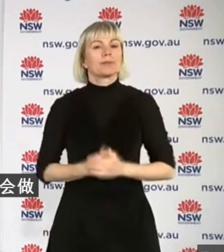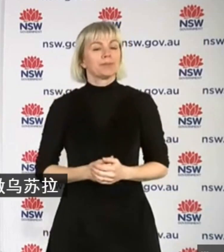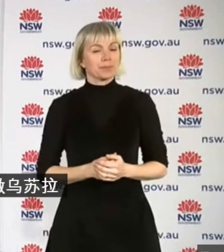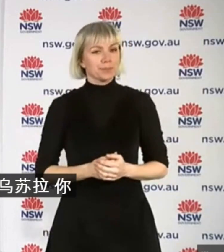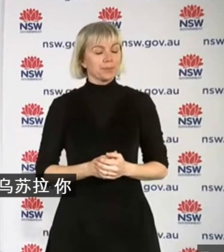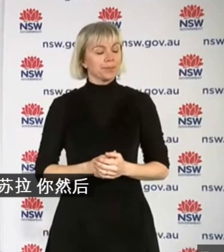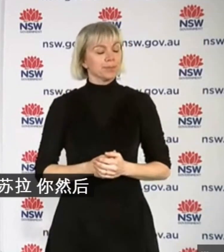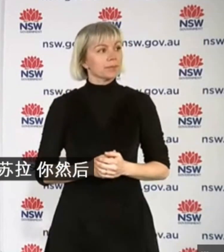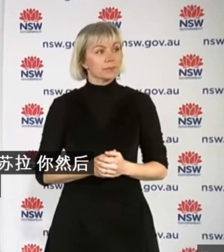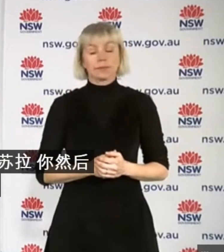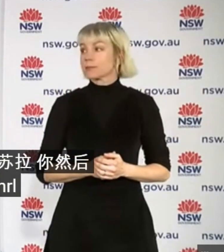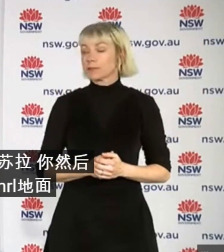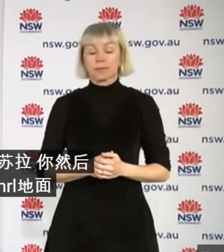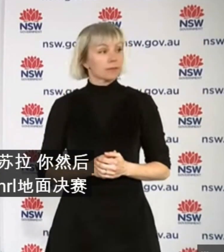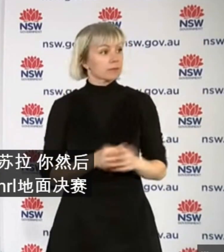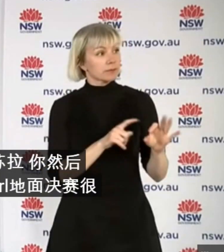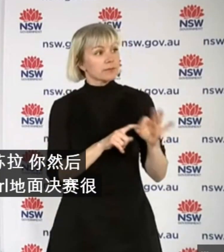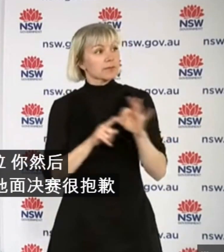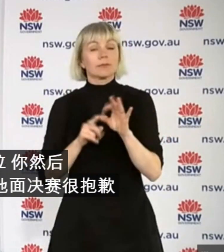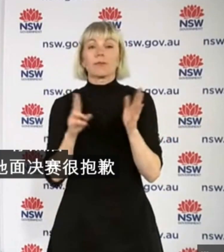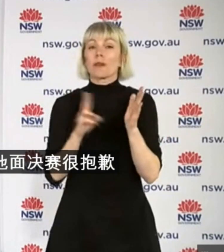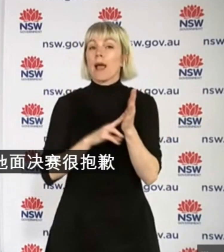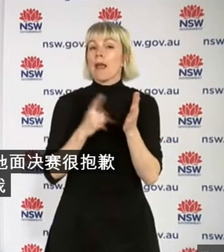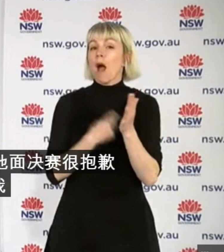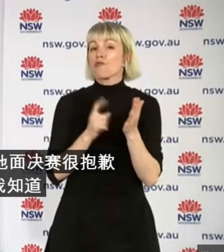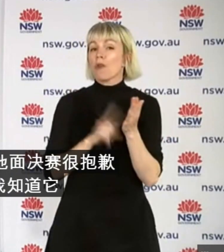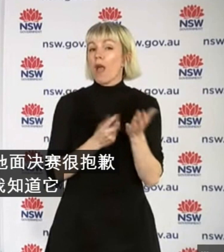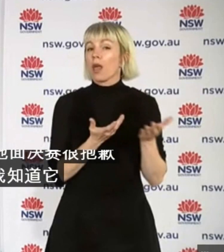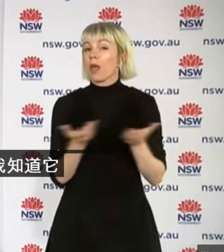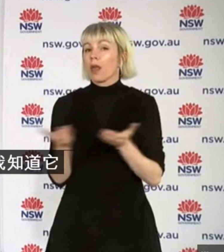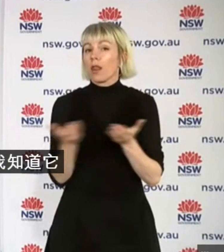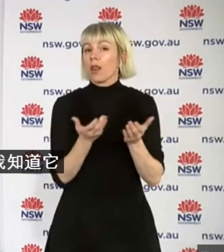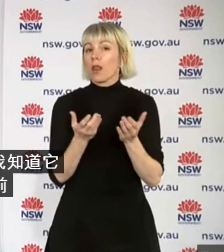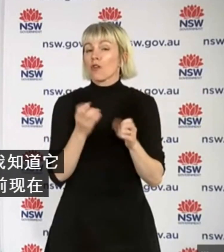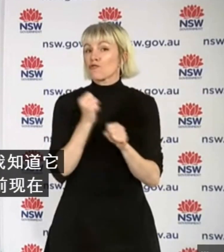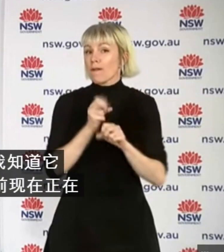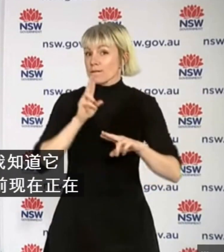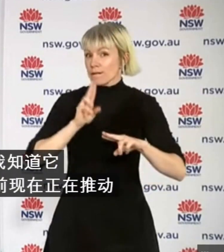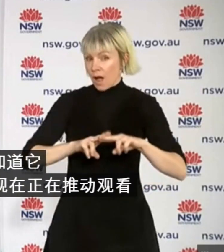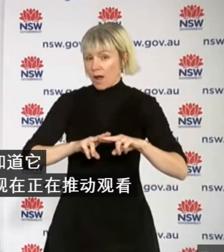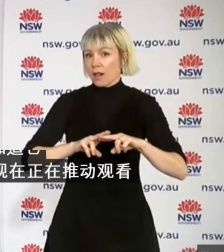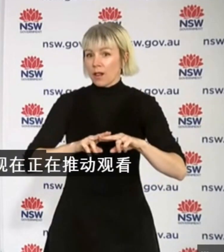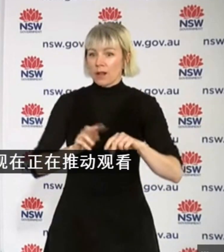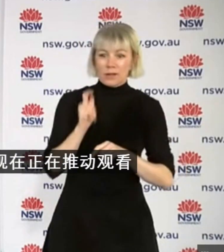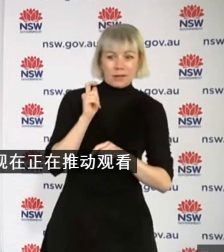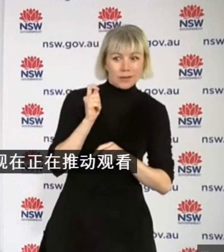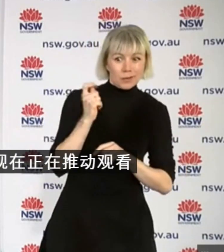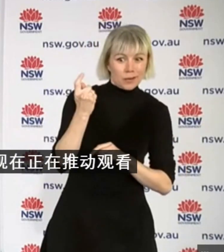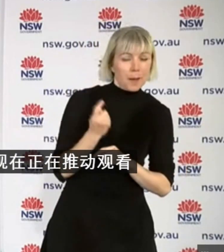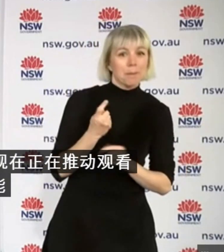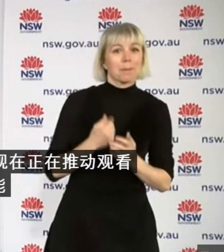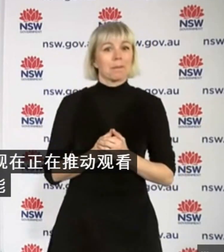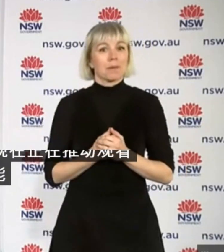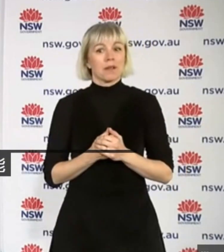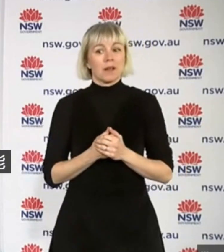it Ursula, then you, and then back over here. The NRL Grand Final, I'm sorry, keeps coming up. I know it's Yeah. before the 70% mark. There's now a push to see stadiums live stream